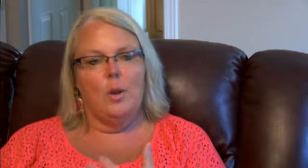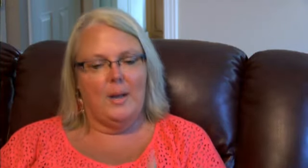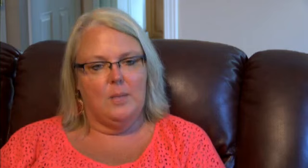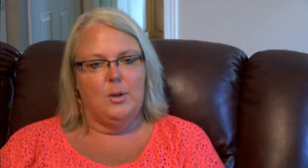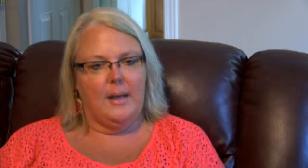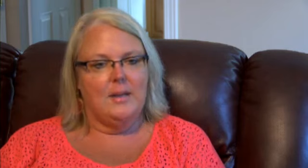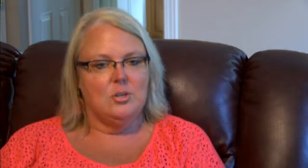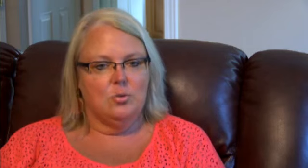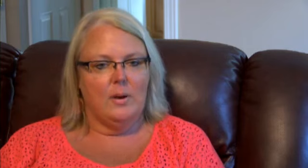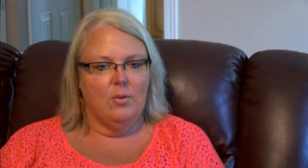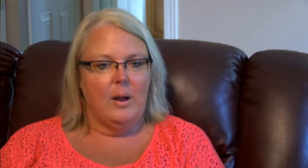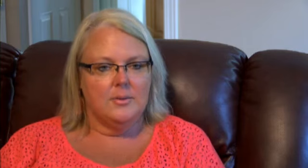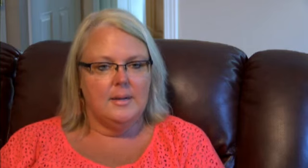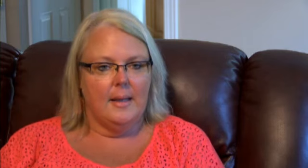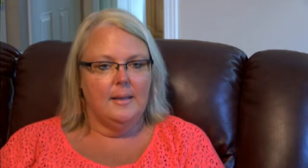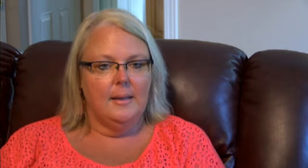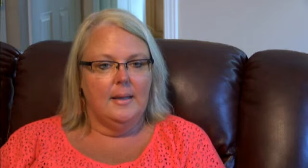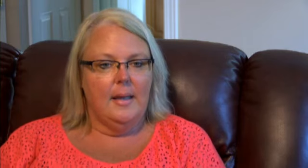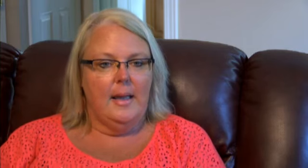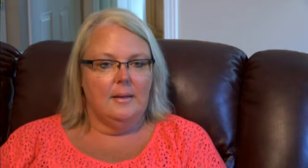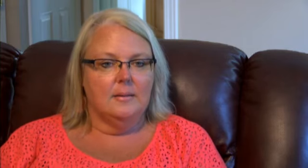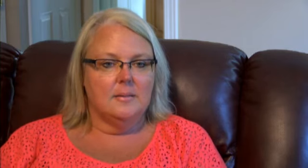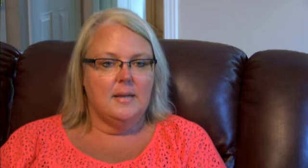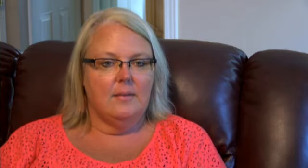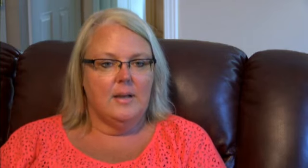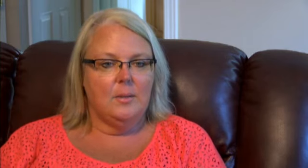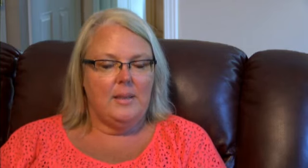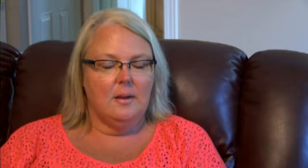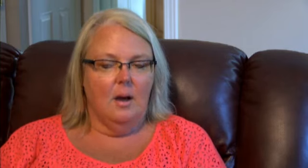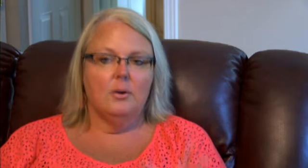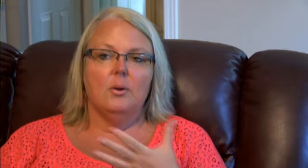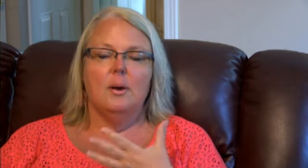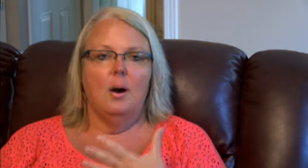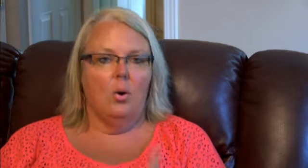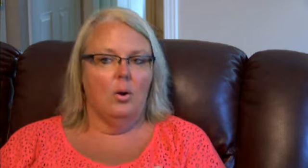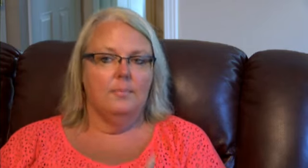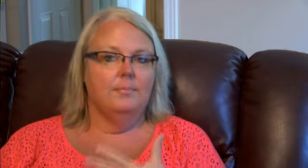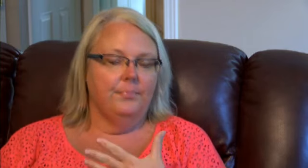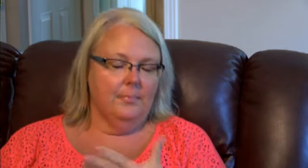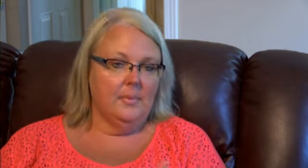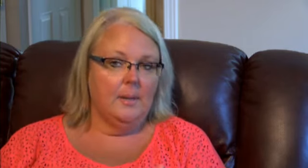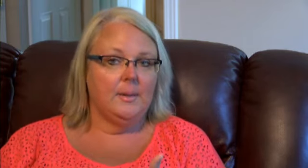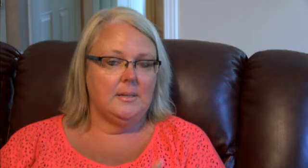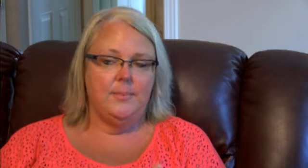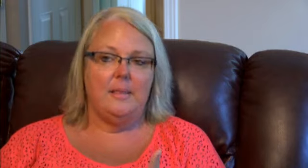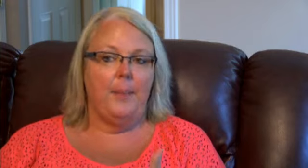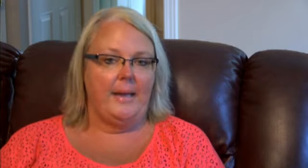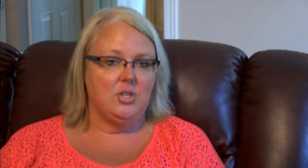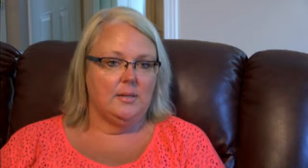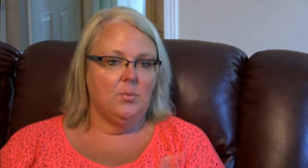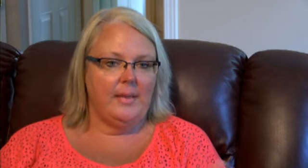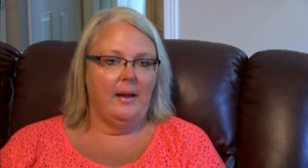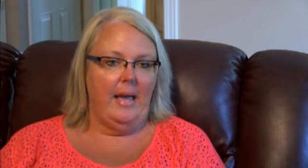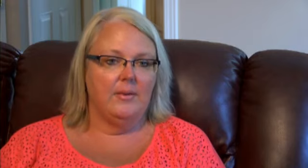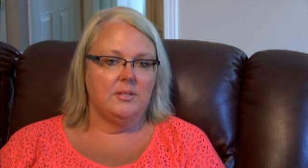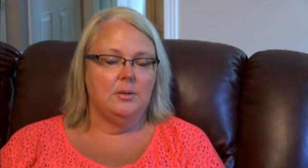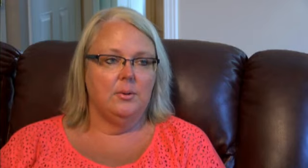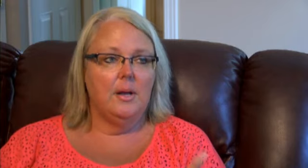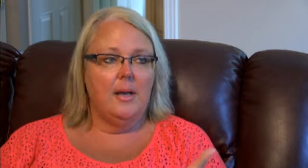about communication 24 hours a day instead of getting to be the daughter or them to get to be the patient without having to